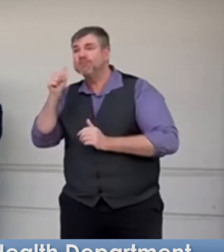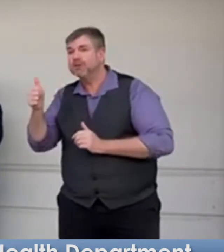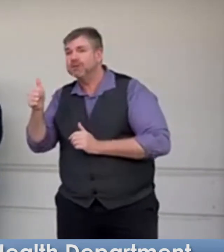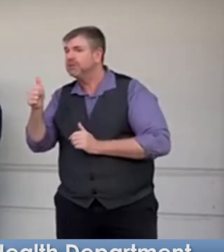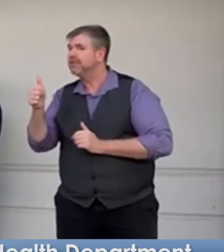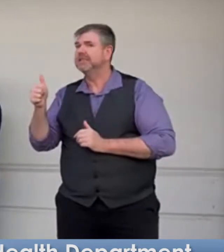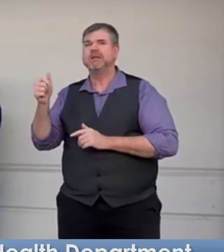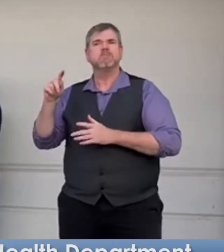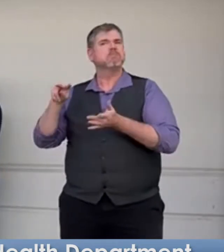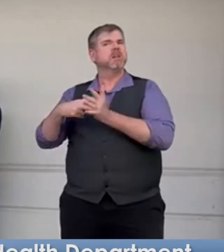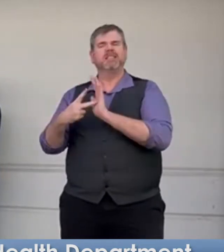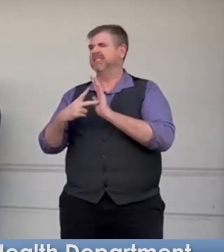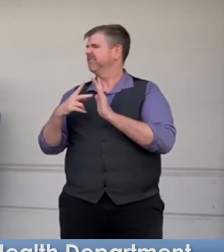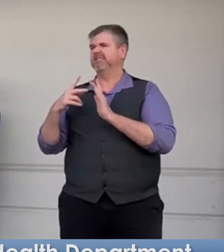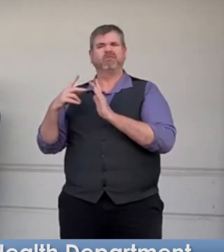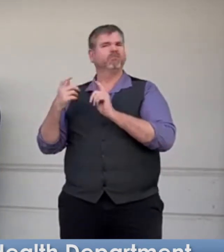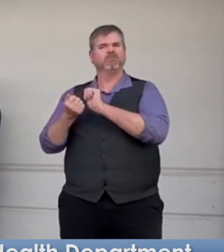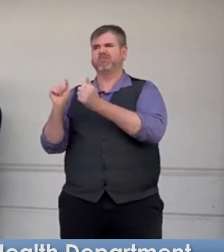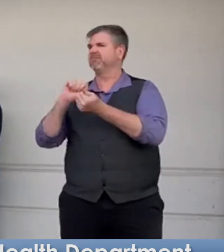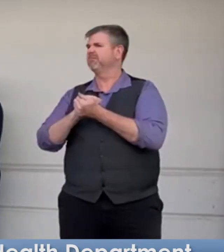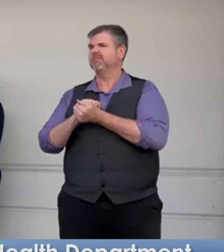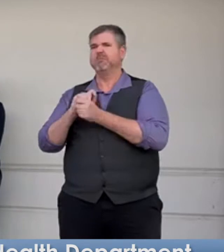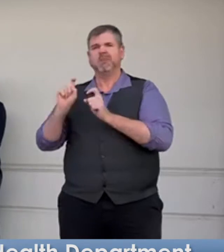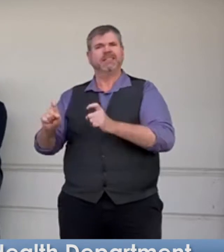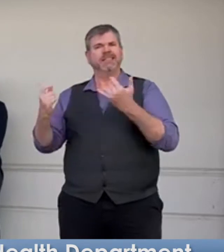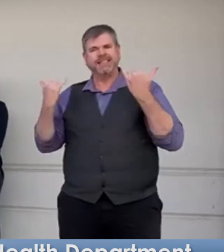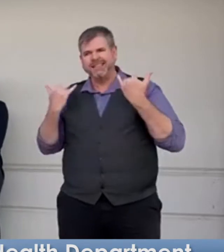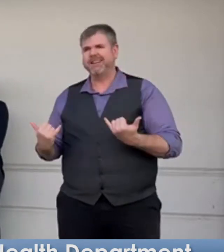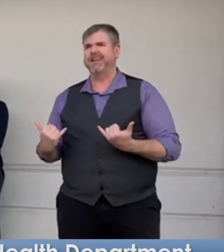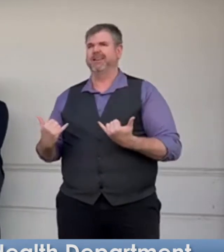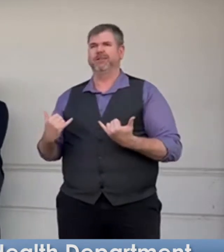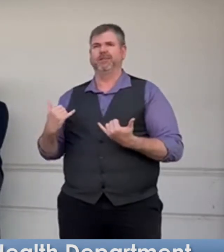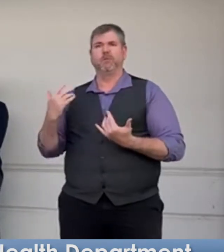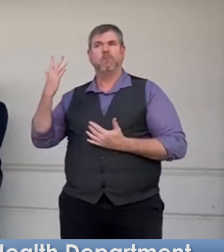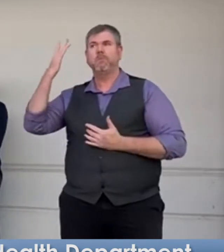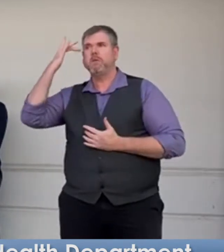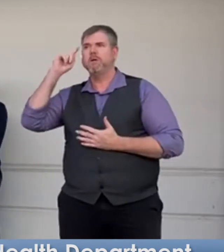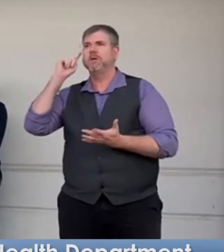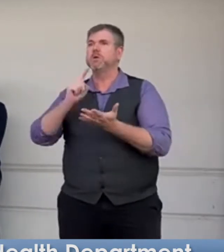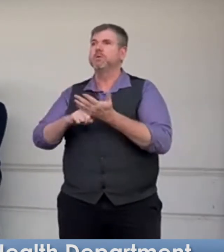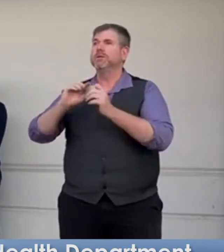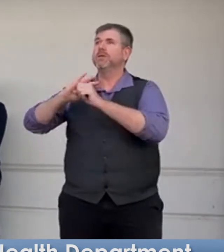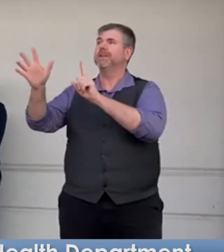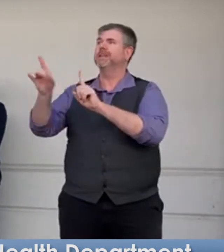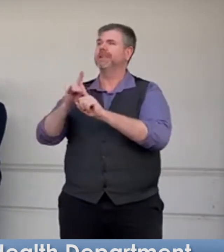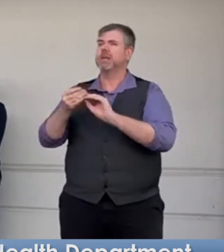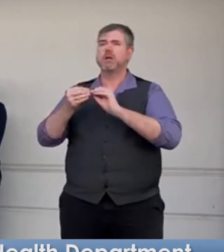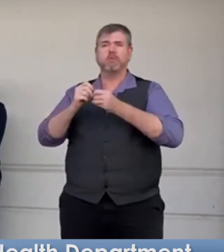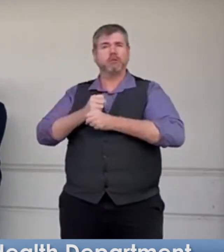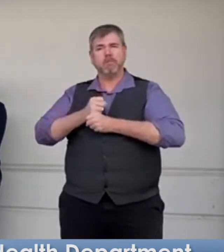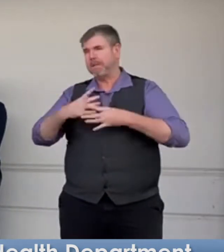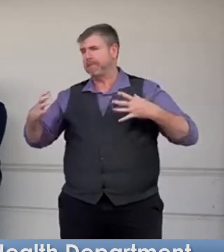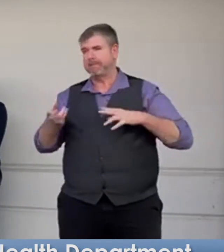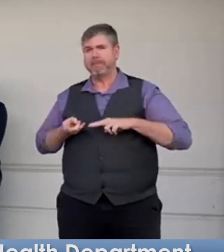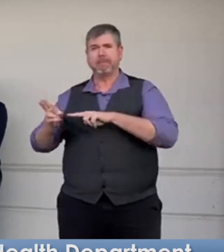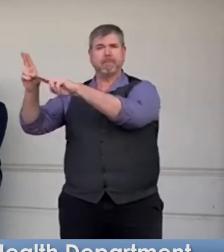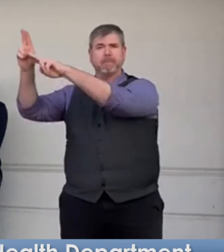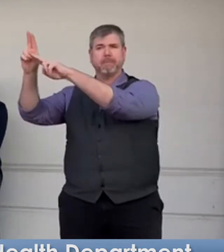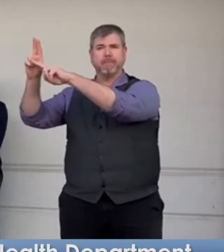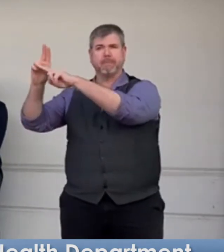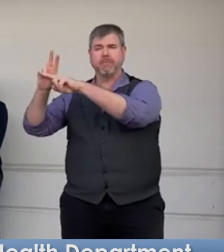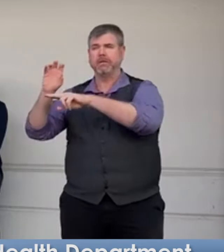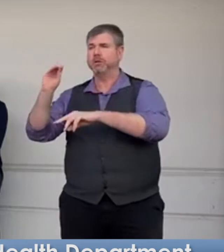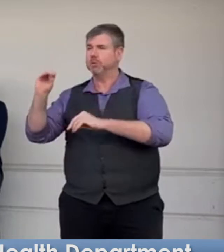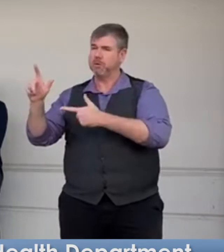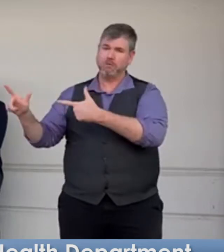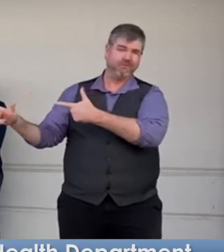like you see with a virus such as the virus that causes COVID-19, is that the faster you act, the more meaningful the